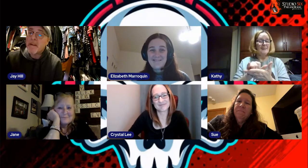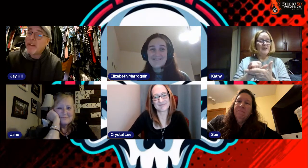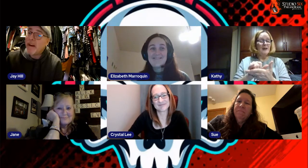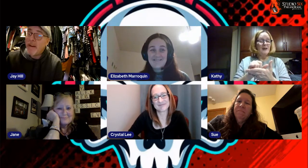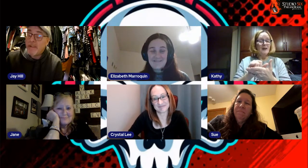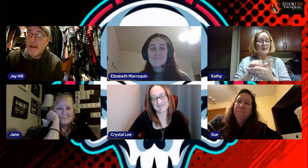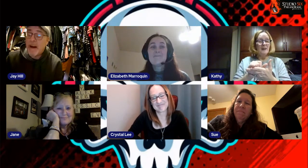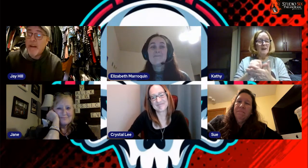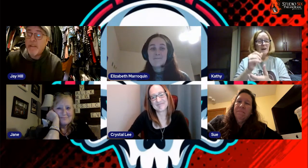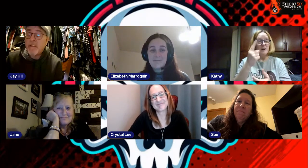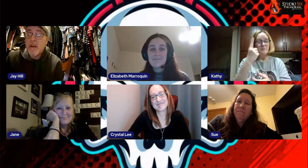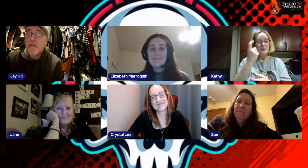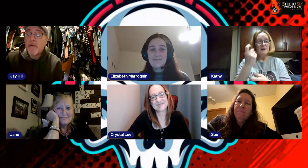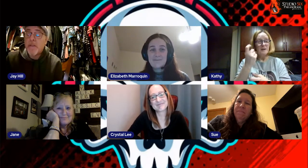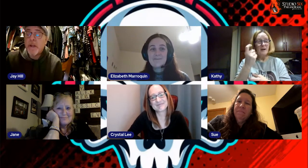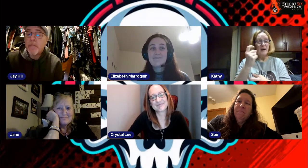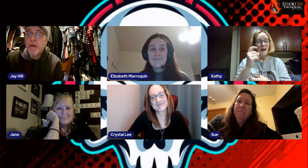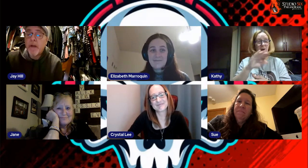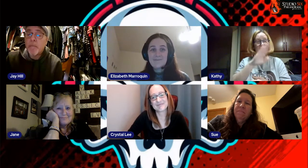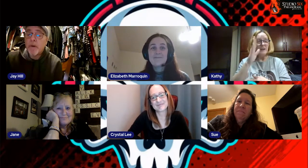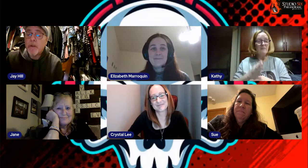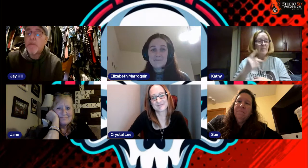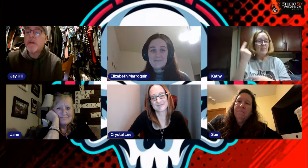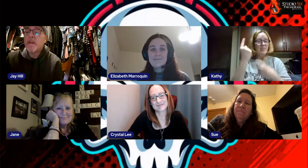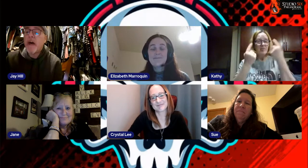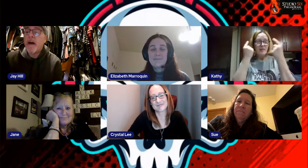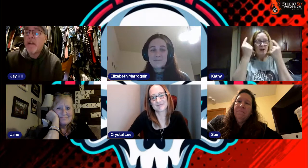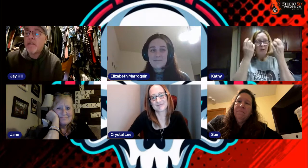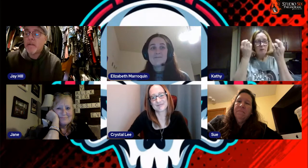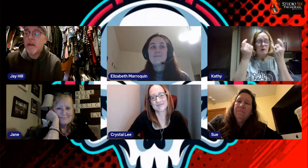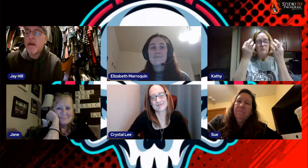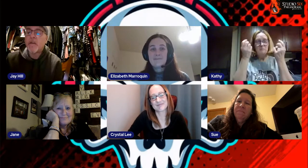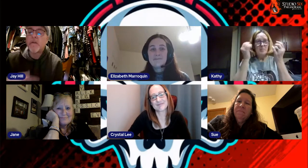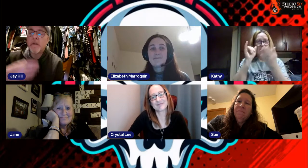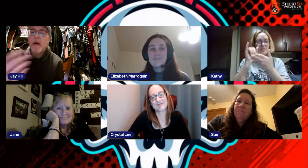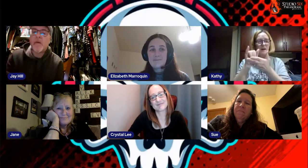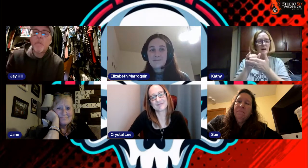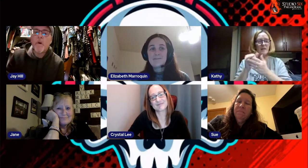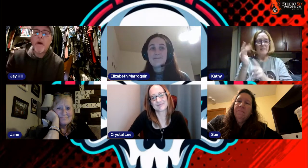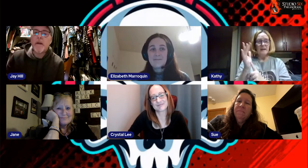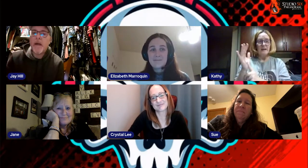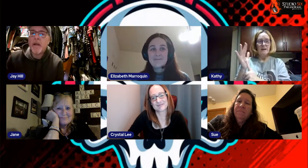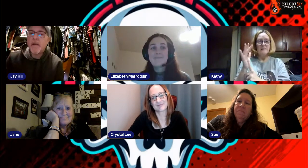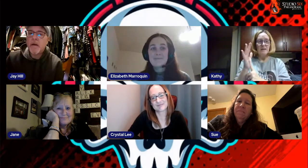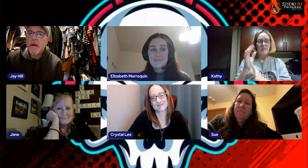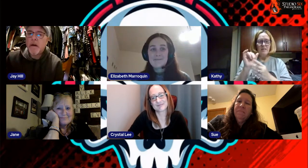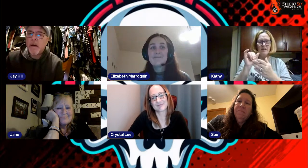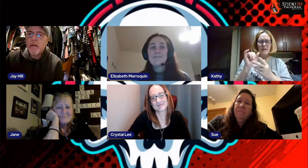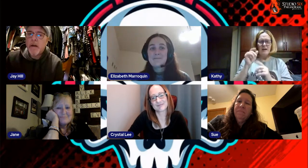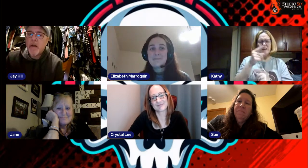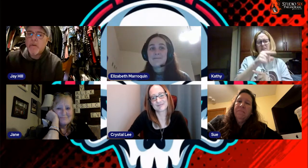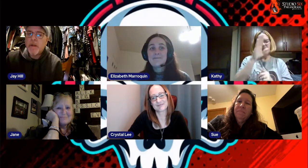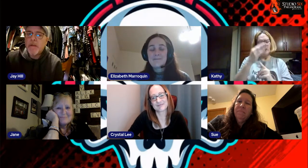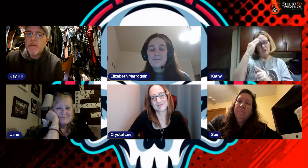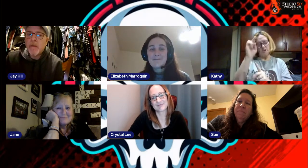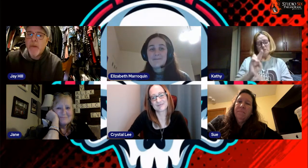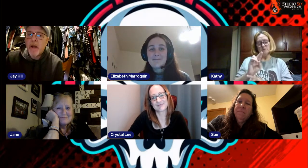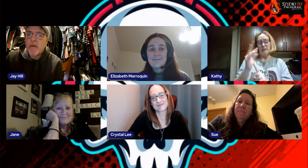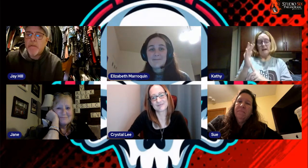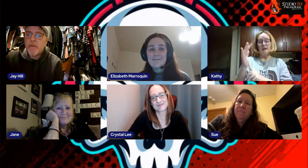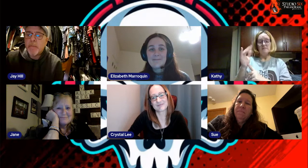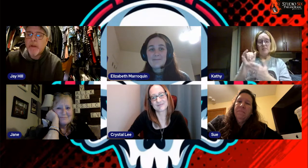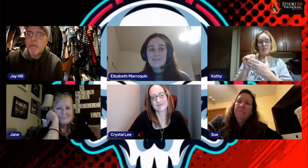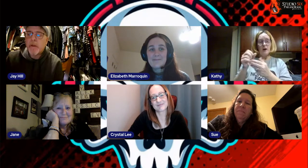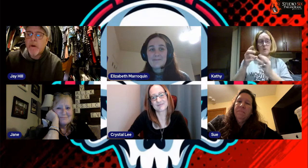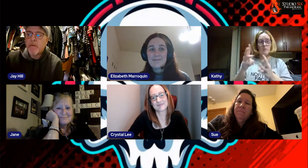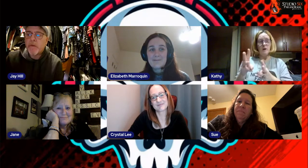Mm-hmm. Because I didn't ever really think about that, but using that candle in that way, and that not only is it a matter